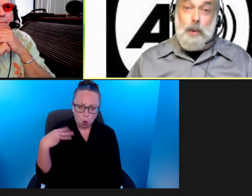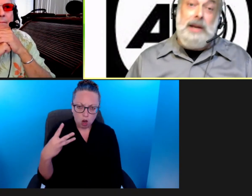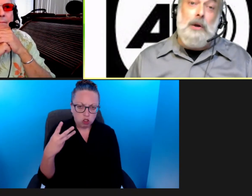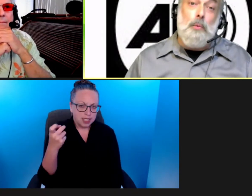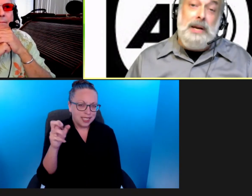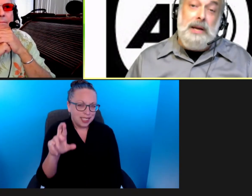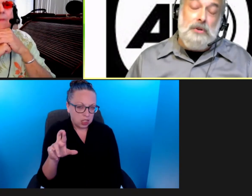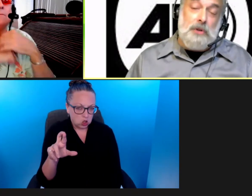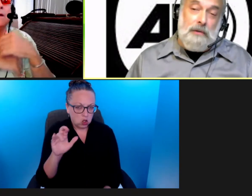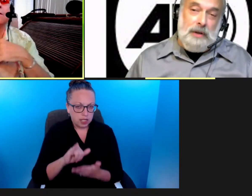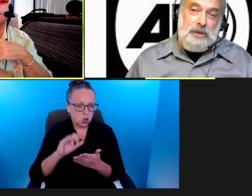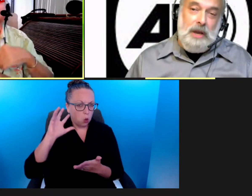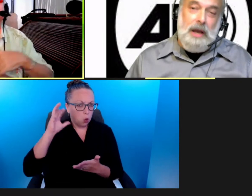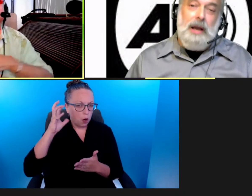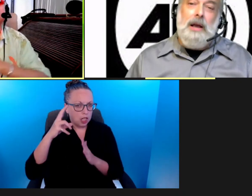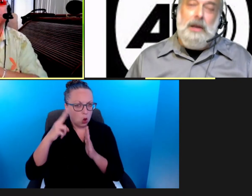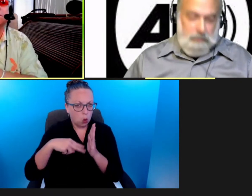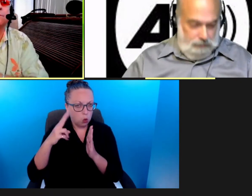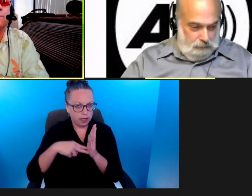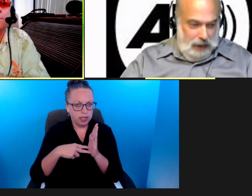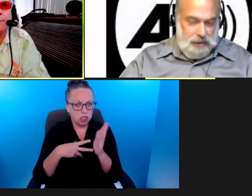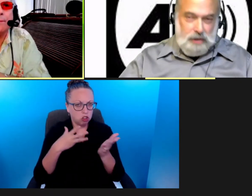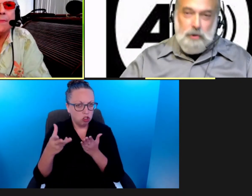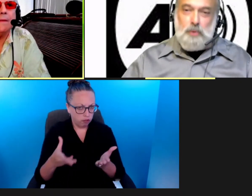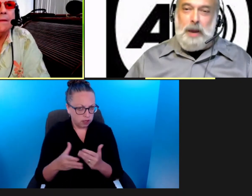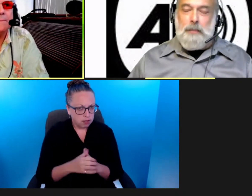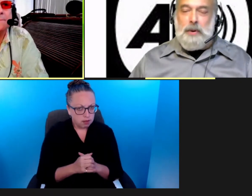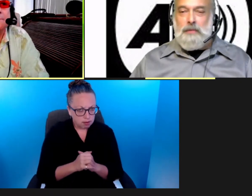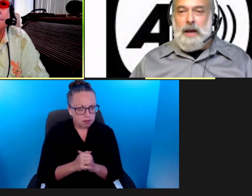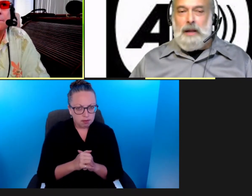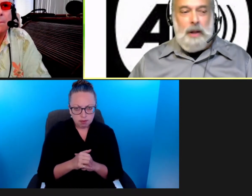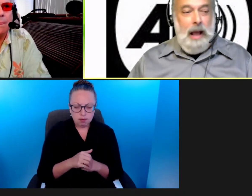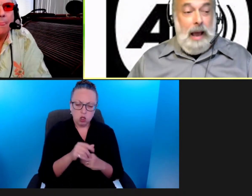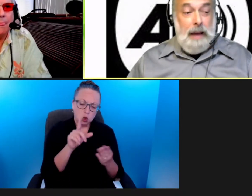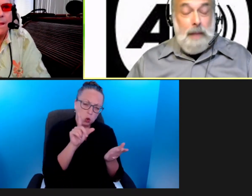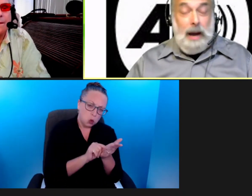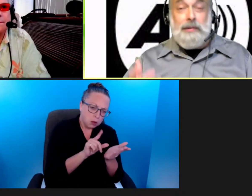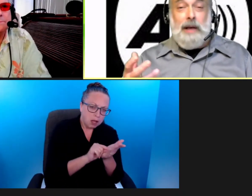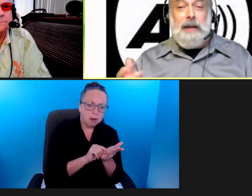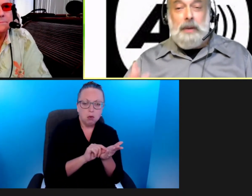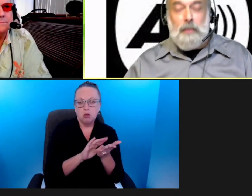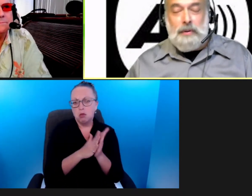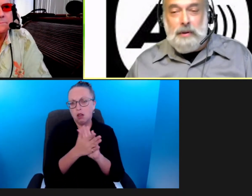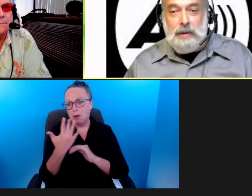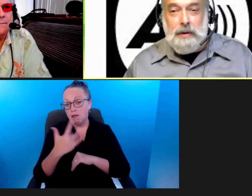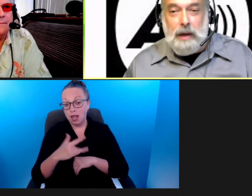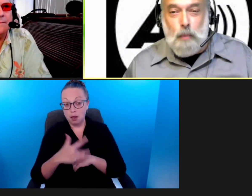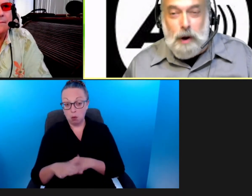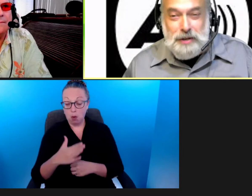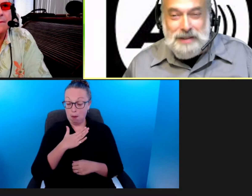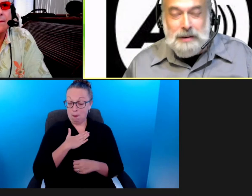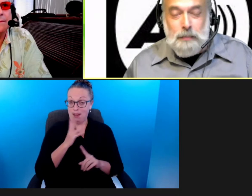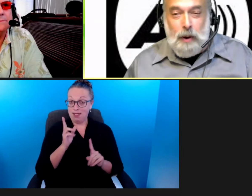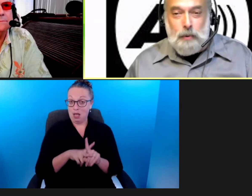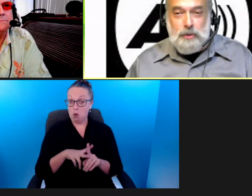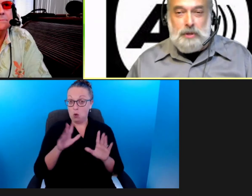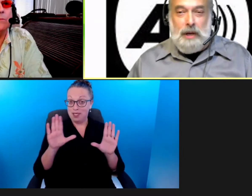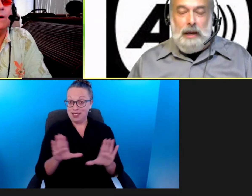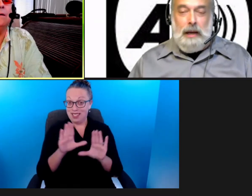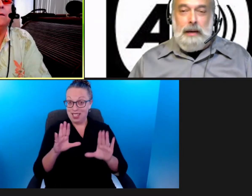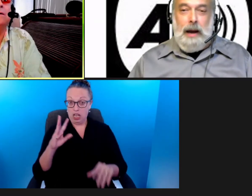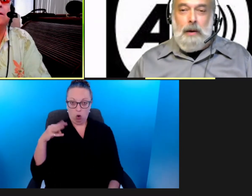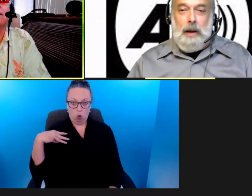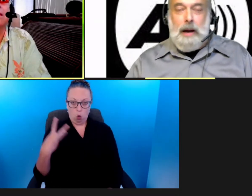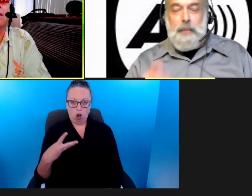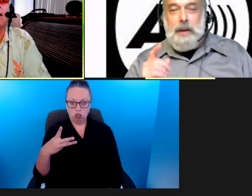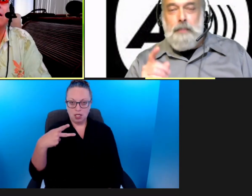a radio reading Radio service. reading service, sure. Makes newspapers available, and my assignment was the Sunday Washington Post.